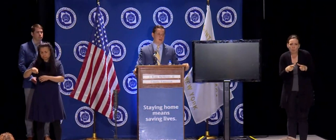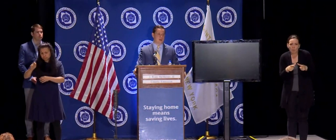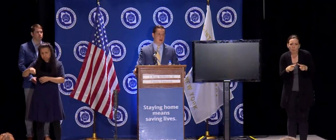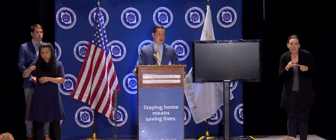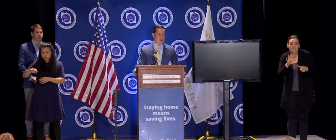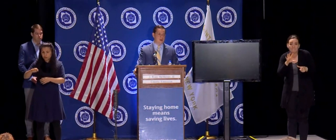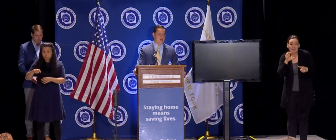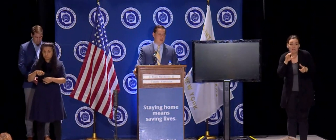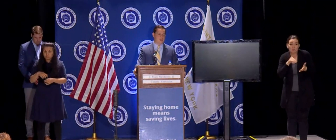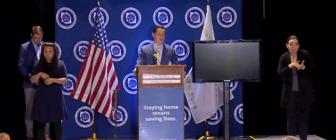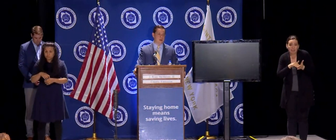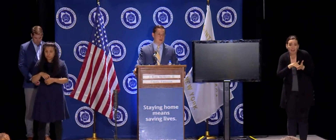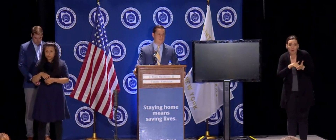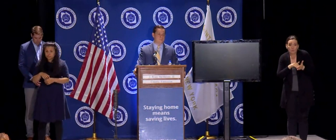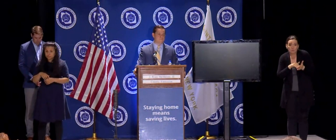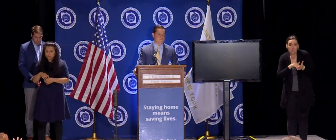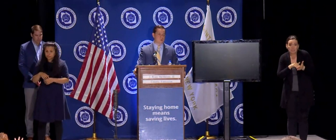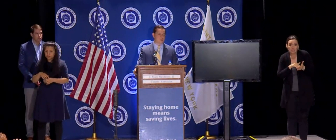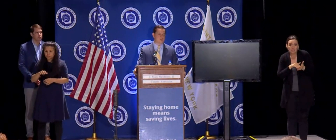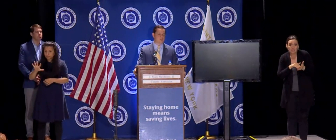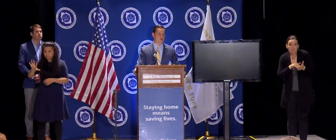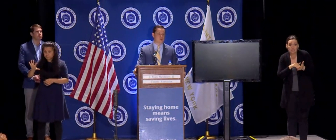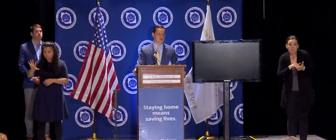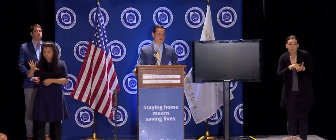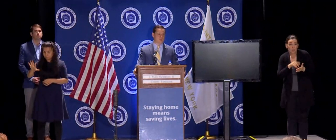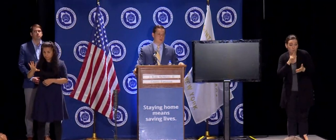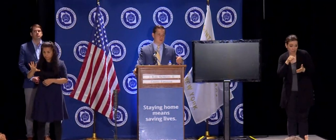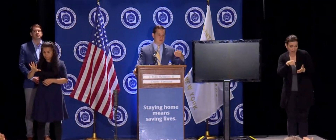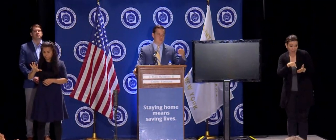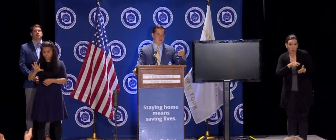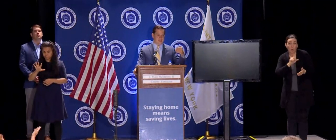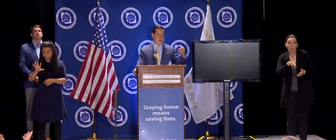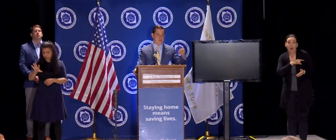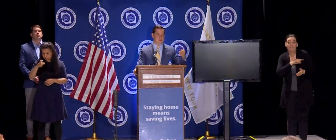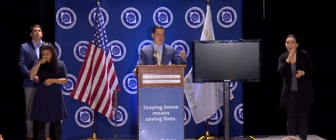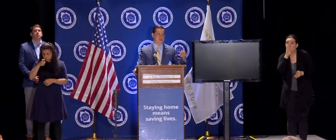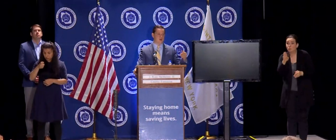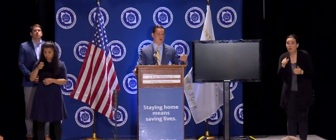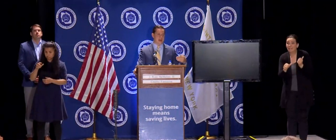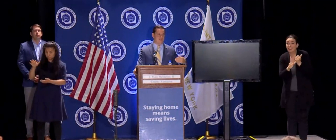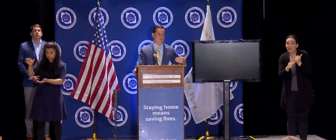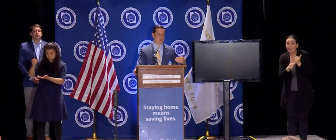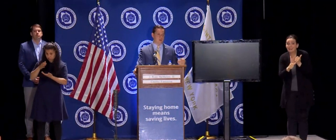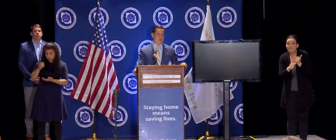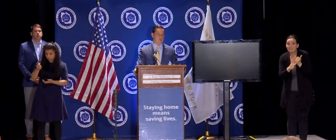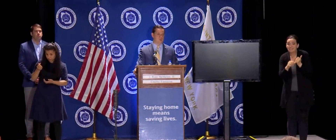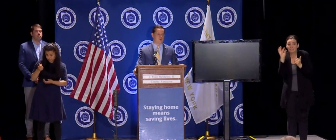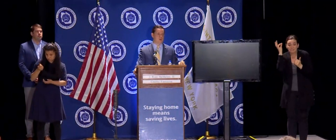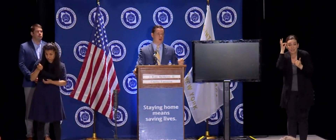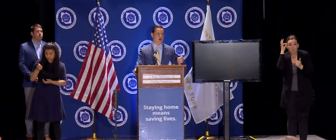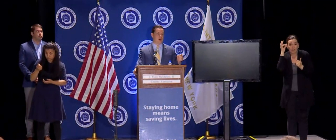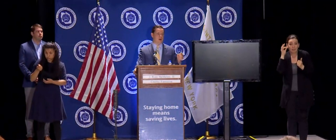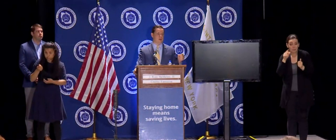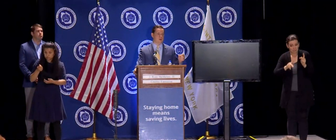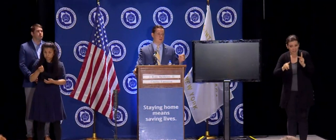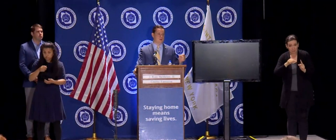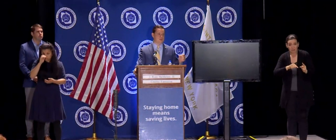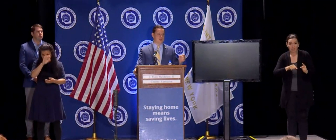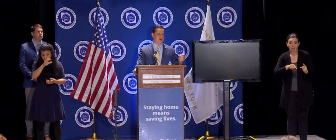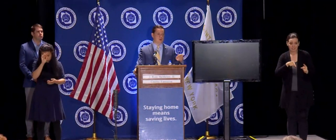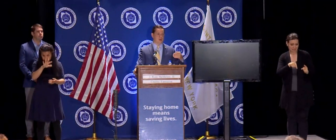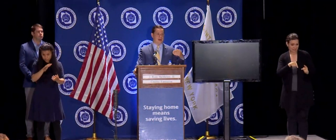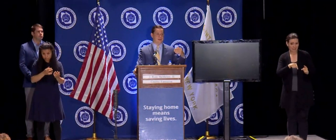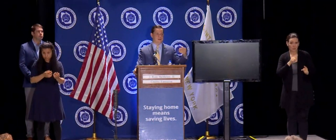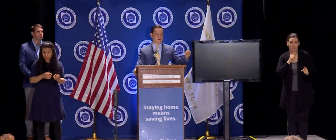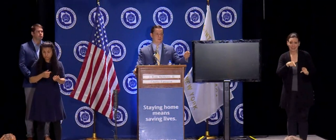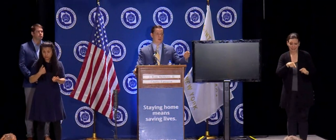aid, and some of those communities have been able to do different things that we haven't been able to do. The